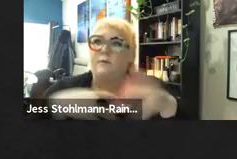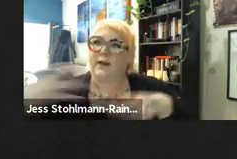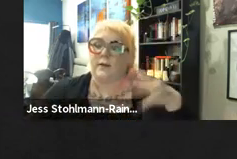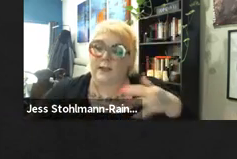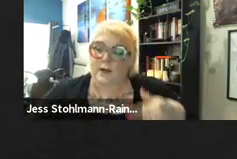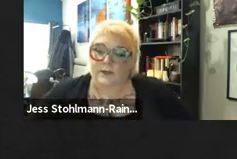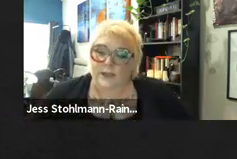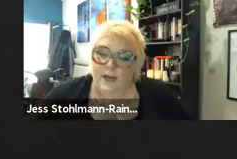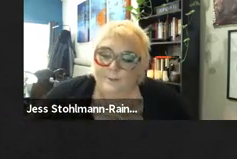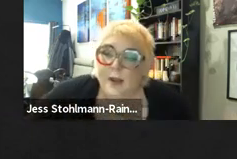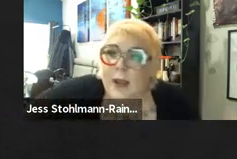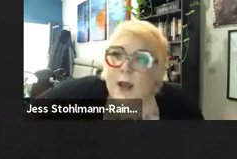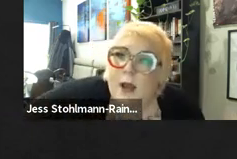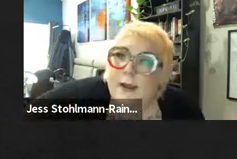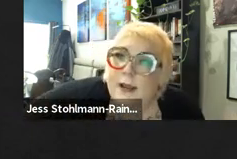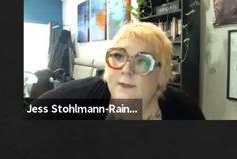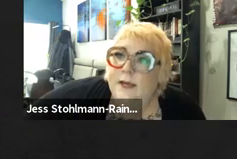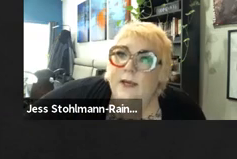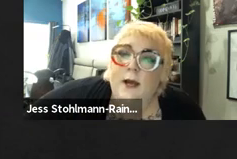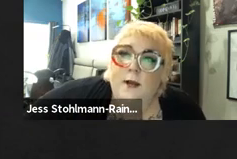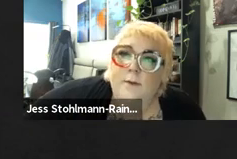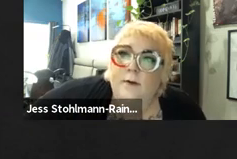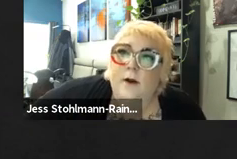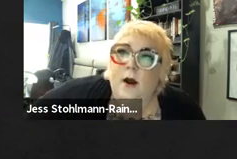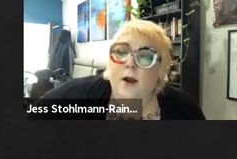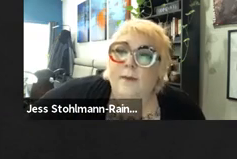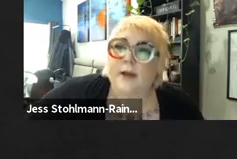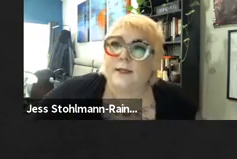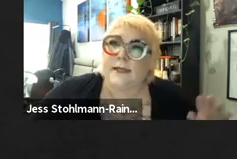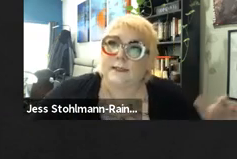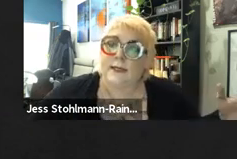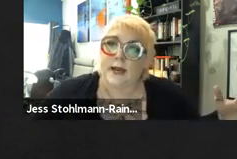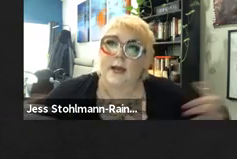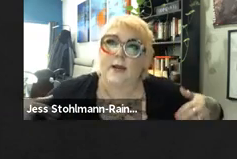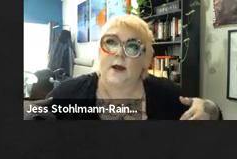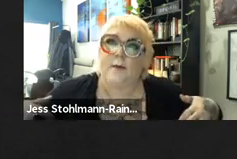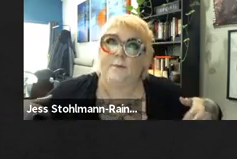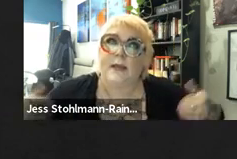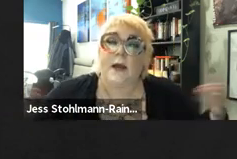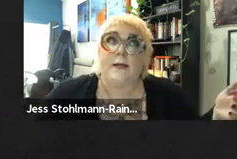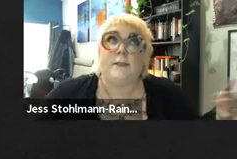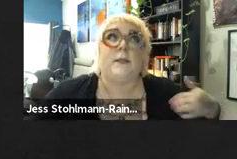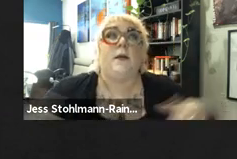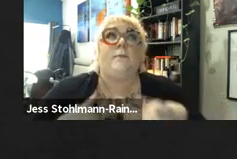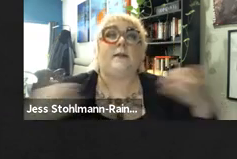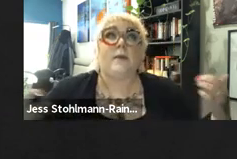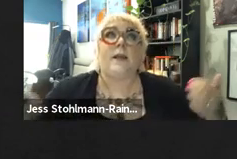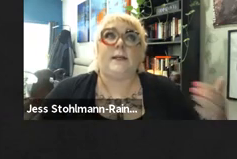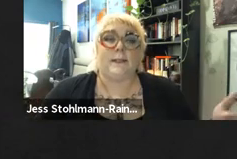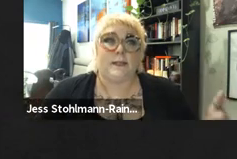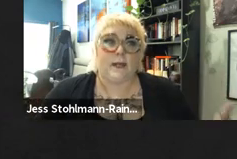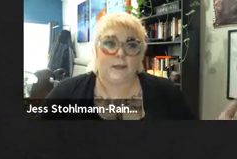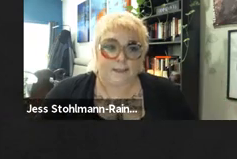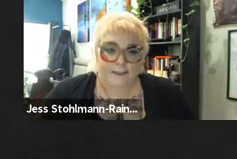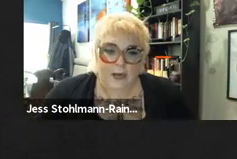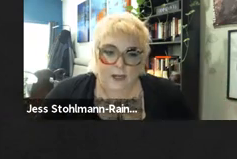um and what that looks like over time um and we um automatically designated um because because we had